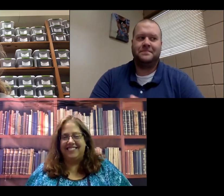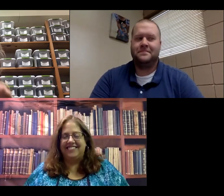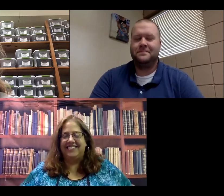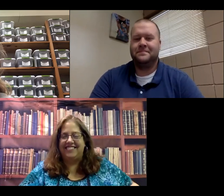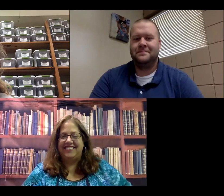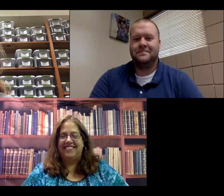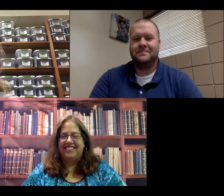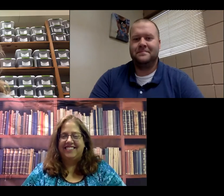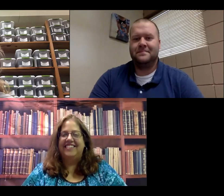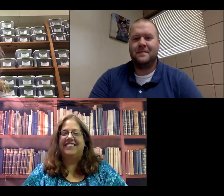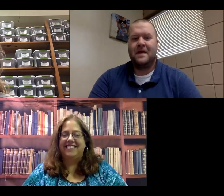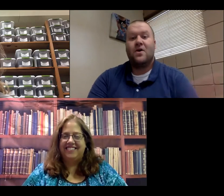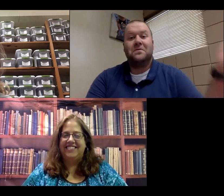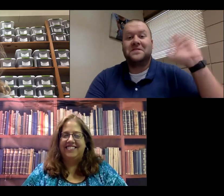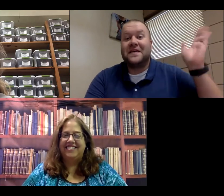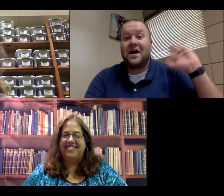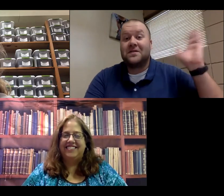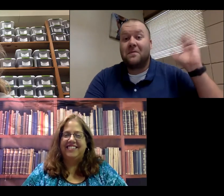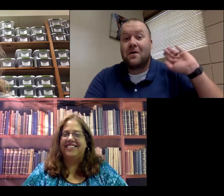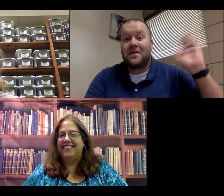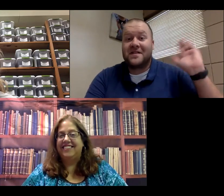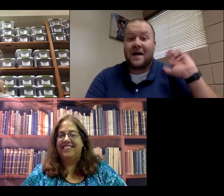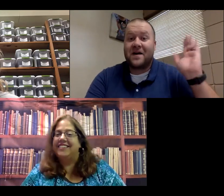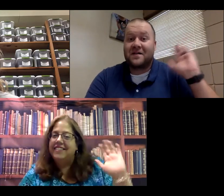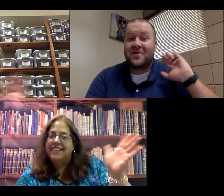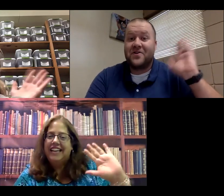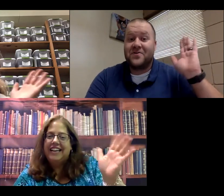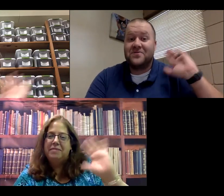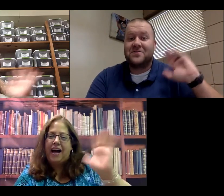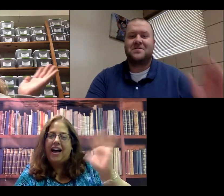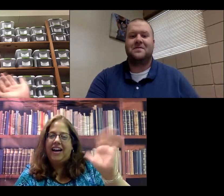it a great BDQ day. We'll see y'all tomorrow on the Top Dog News.